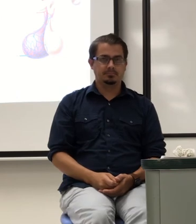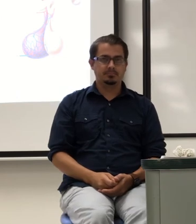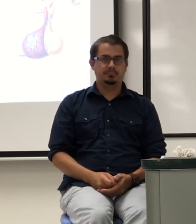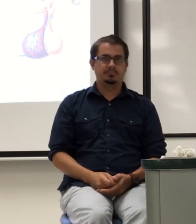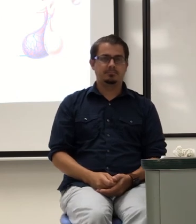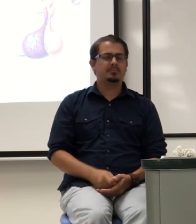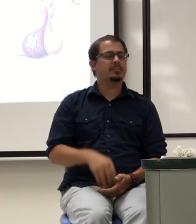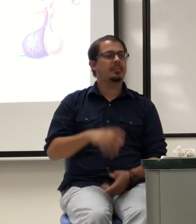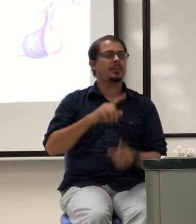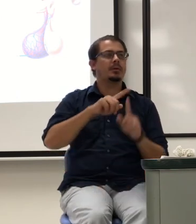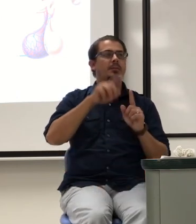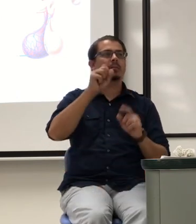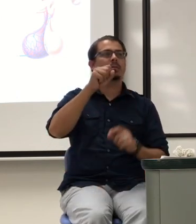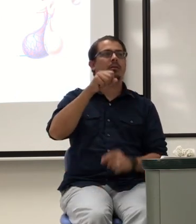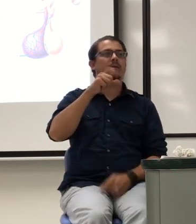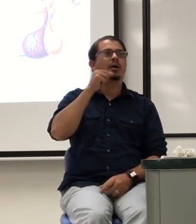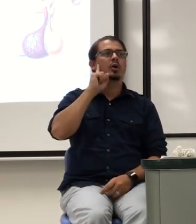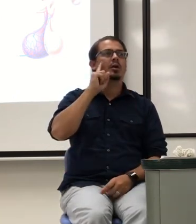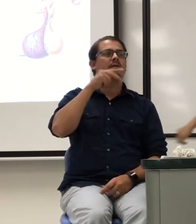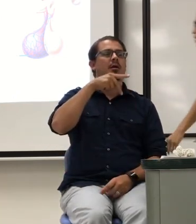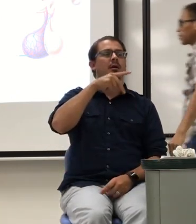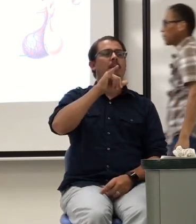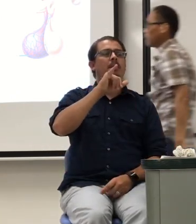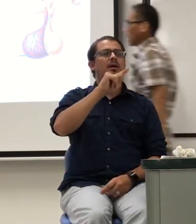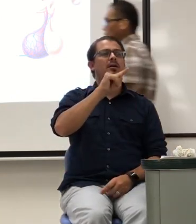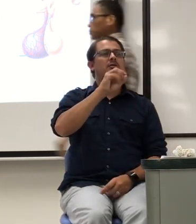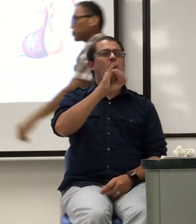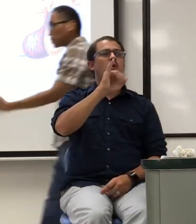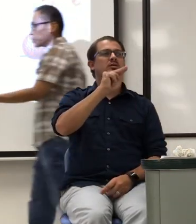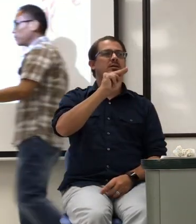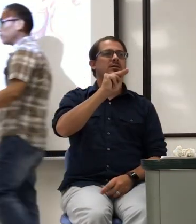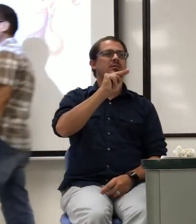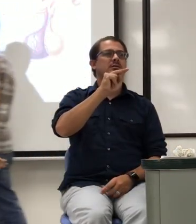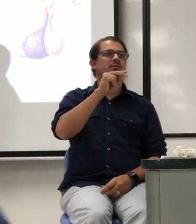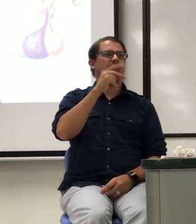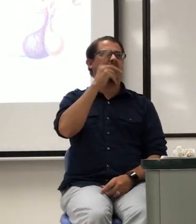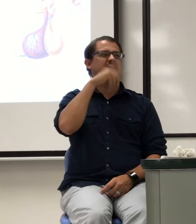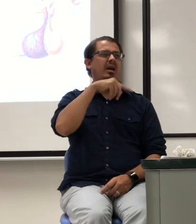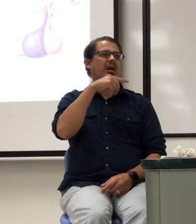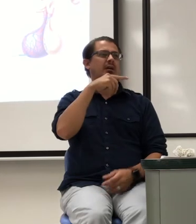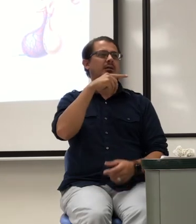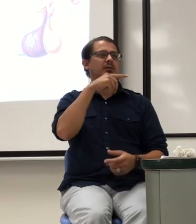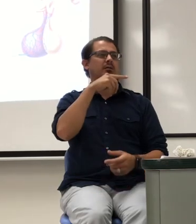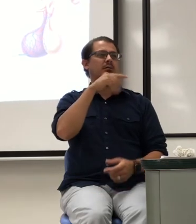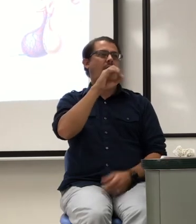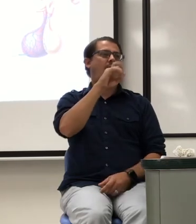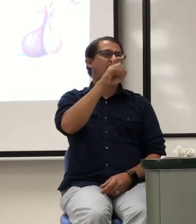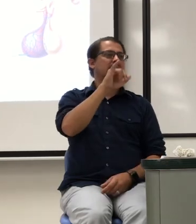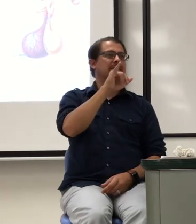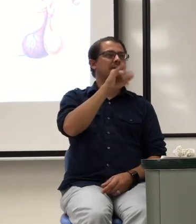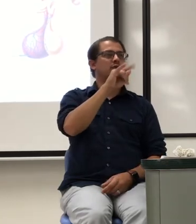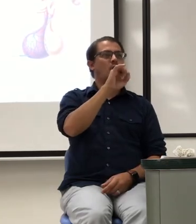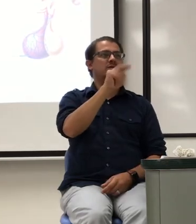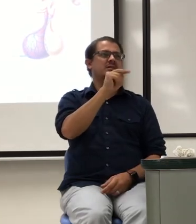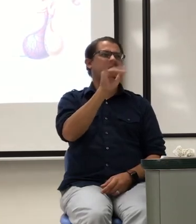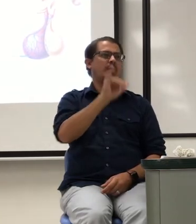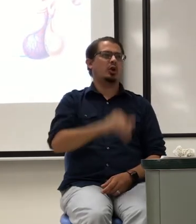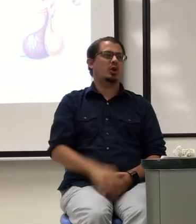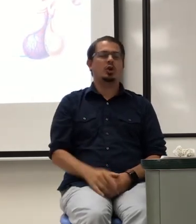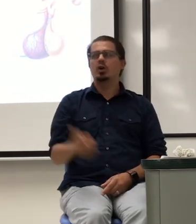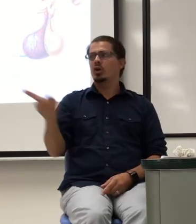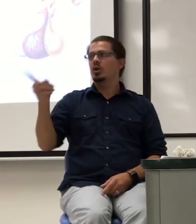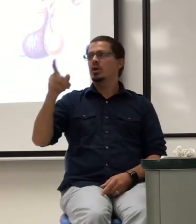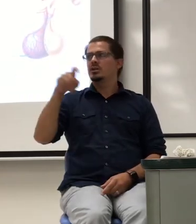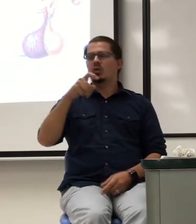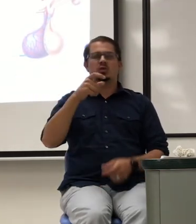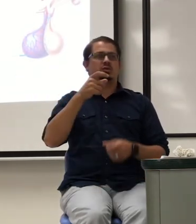I have heard of Pertussis. Yeah, it's supposed to, I don't know the molecular structure of it, but I assume it's similar to oxytocin. Yeah, it's supposed to help,